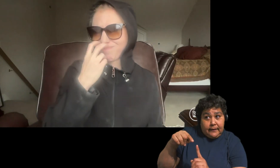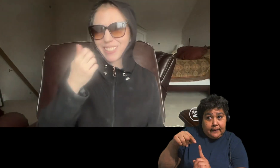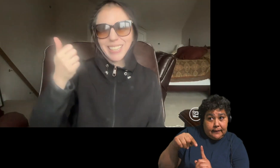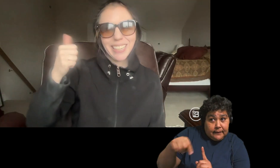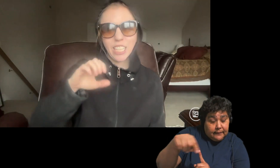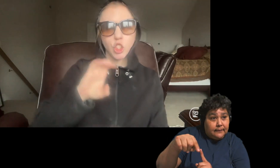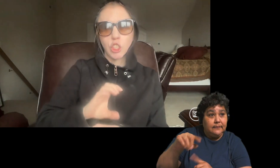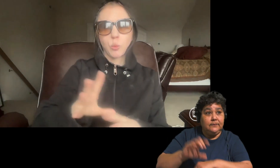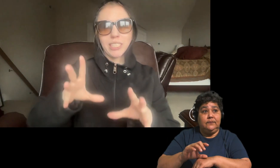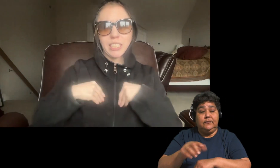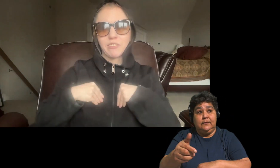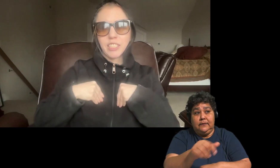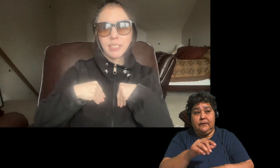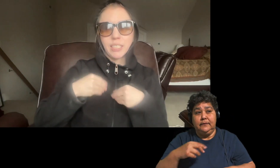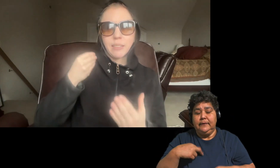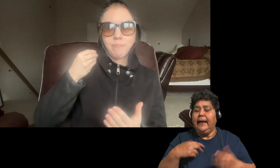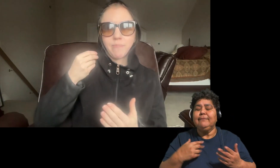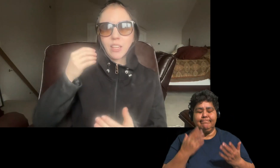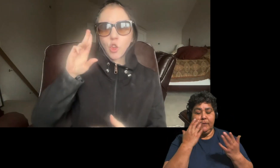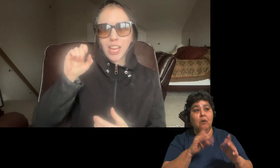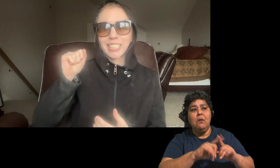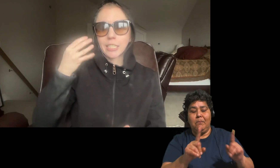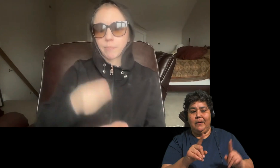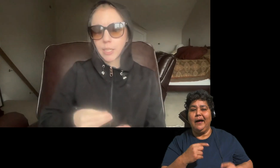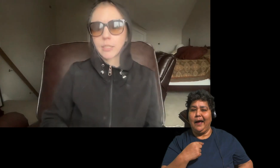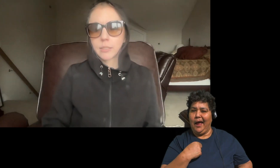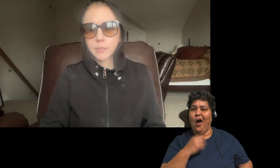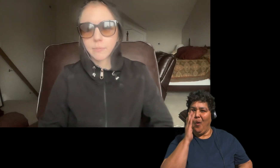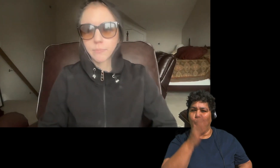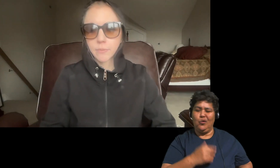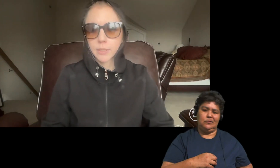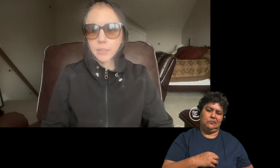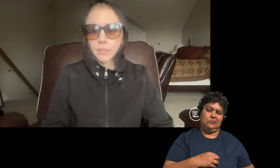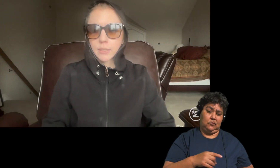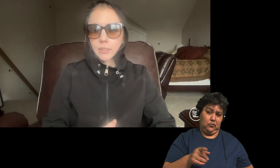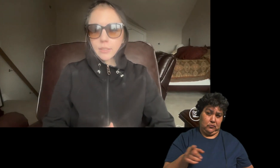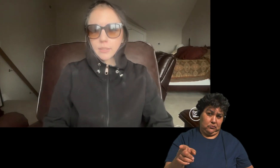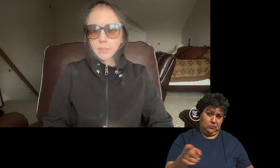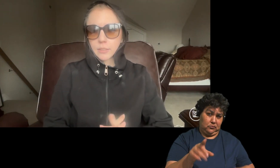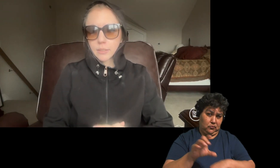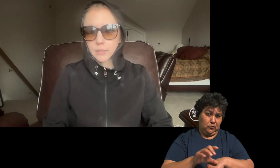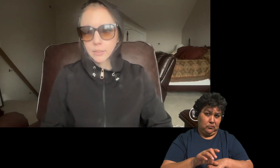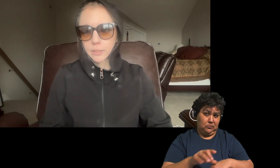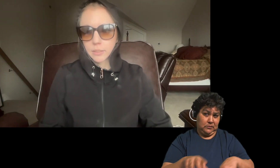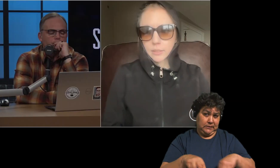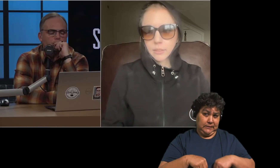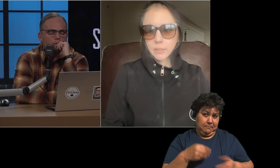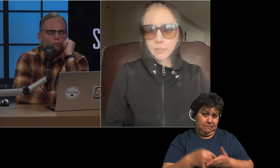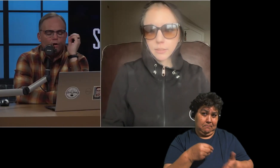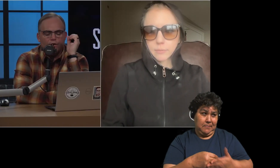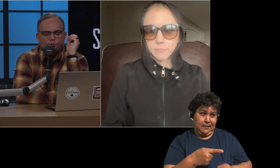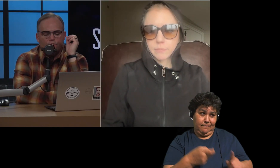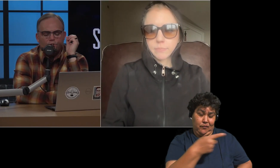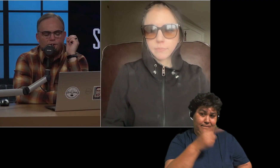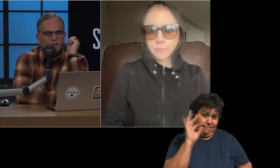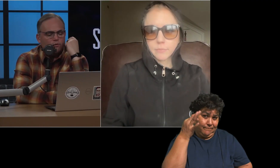very skeptical of any Christian church which accepts USAID money or any federal funding.